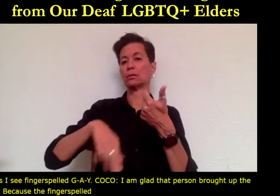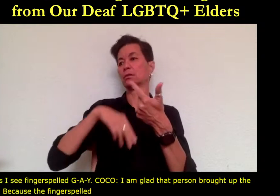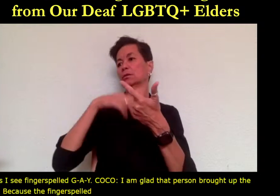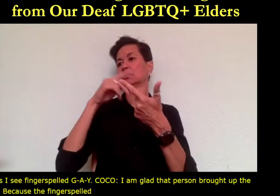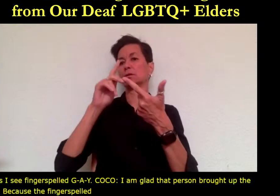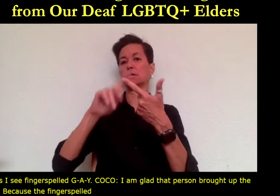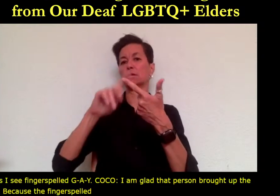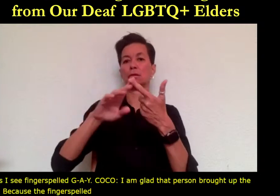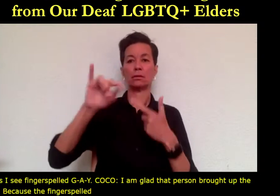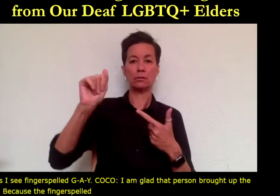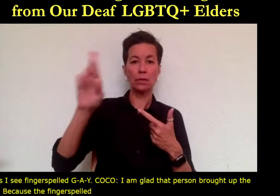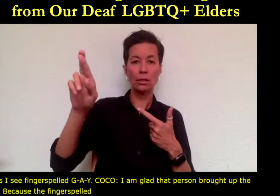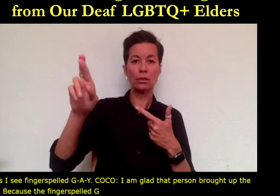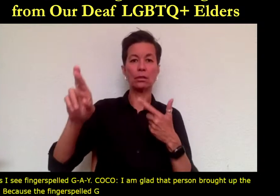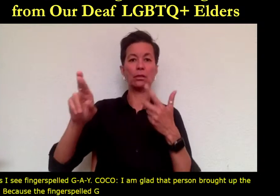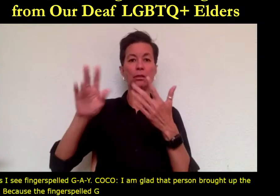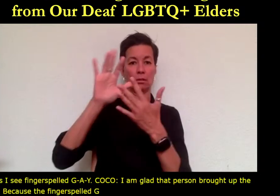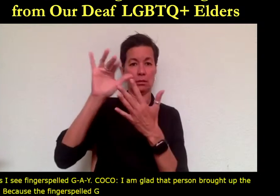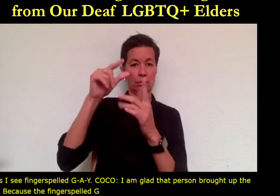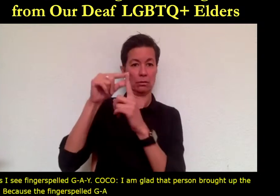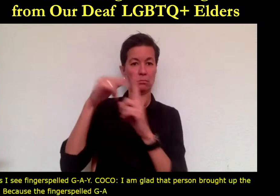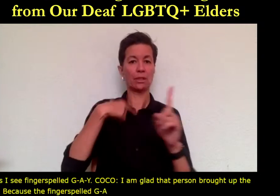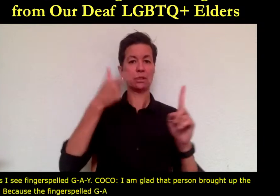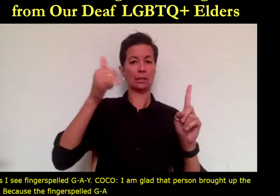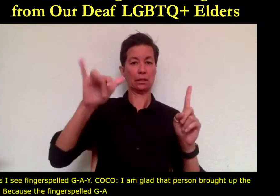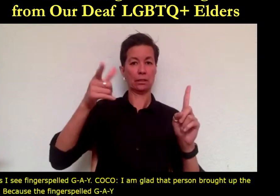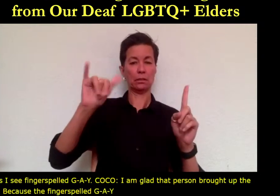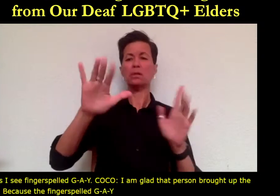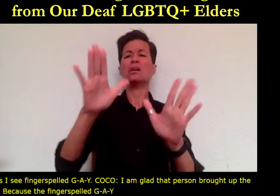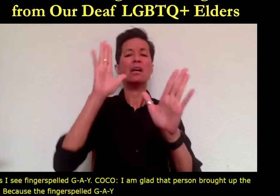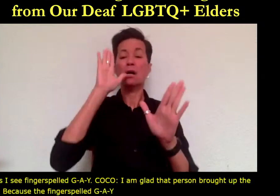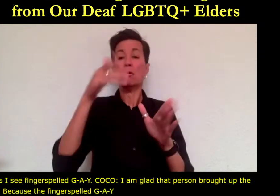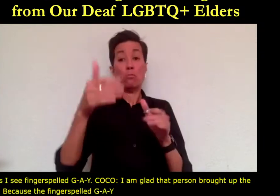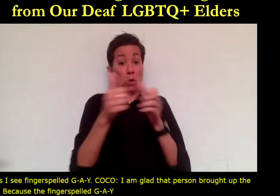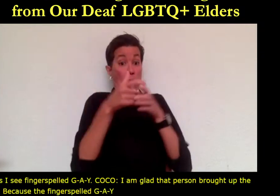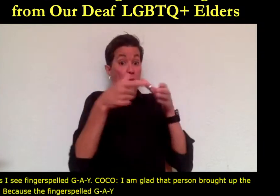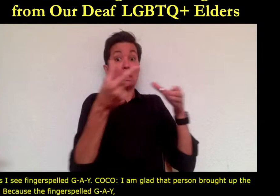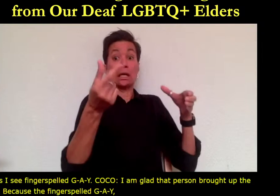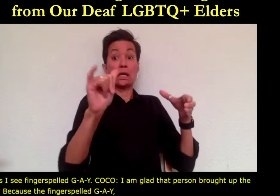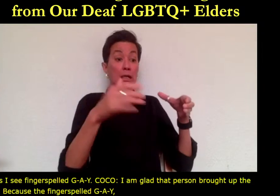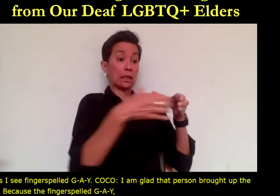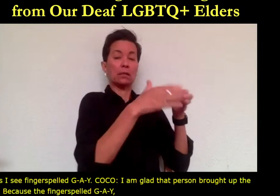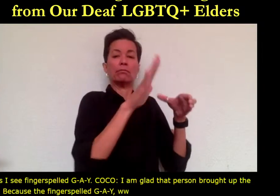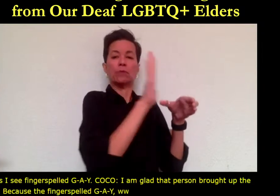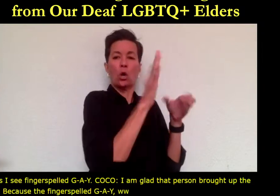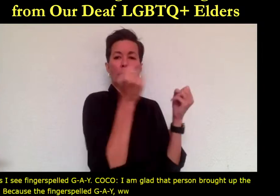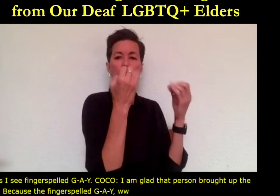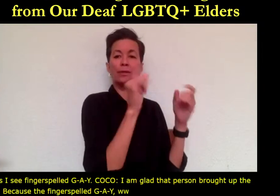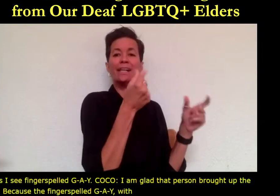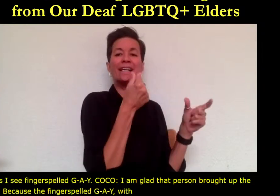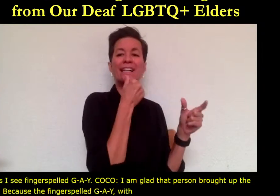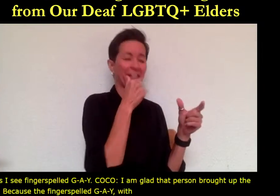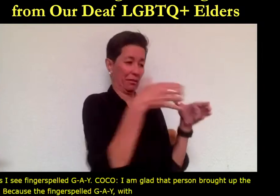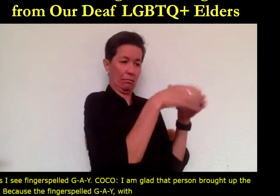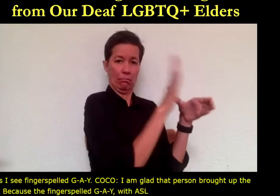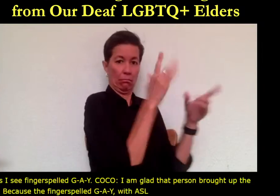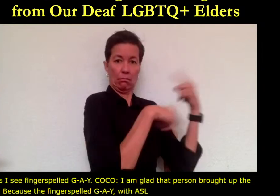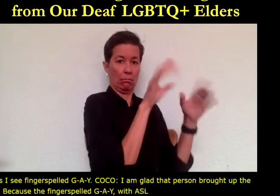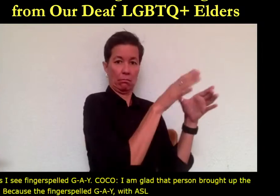like you have loan signs like c a r for car uh and g a y for gay but within